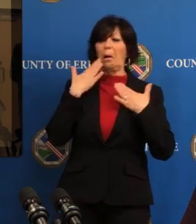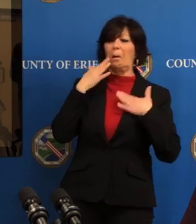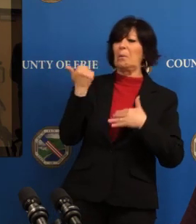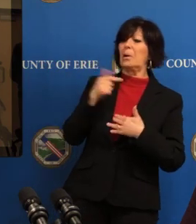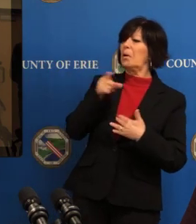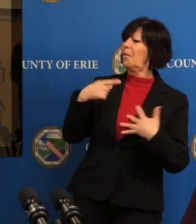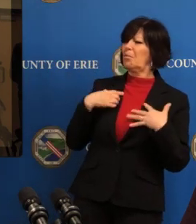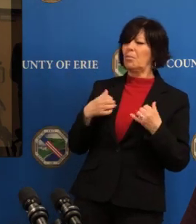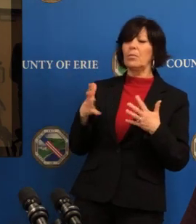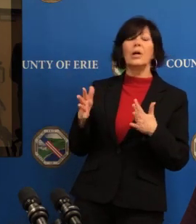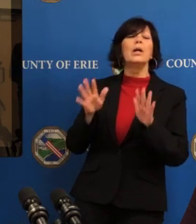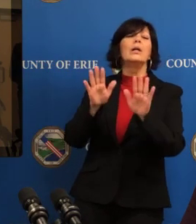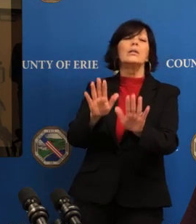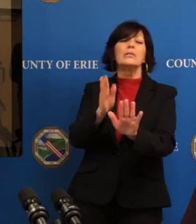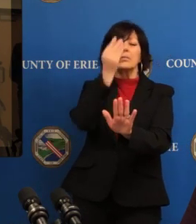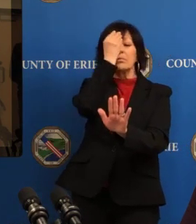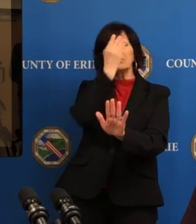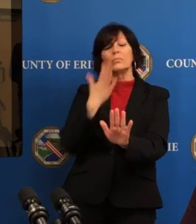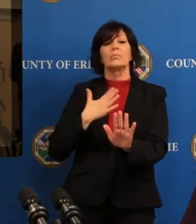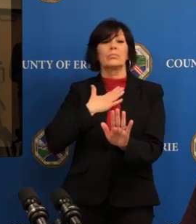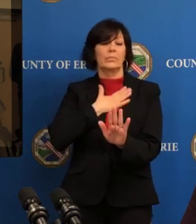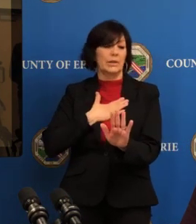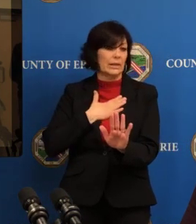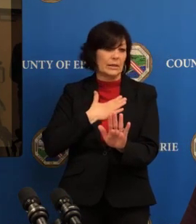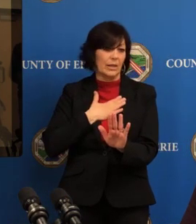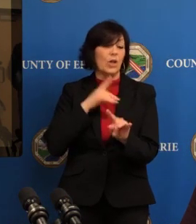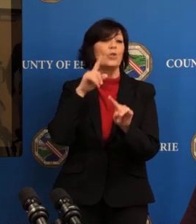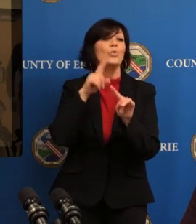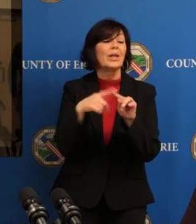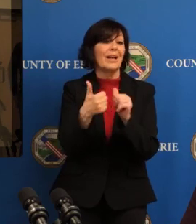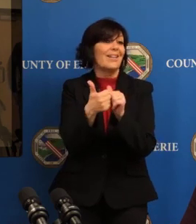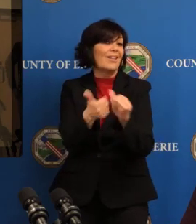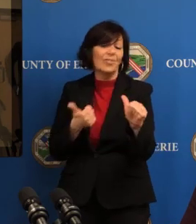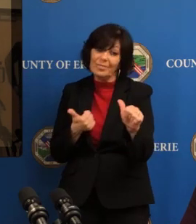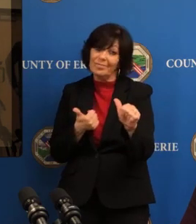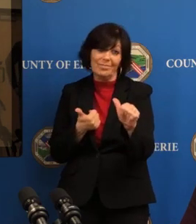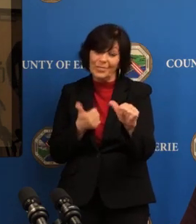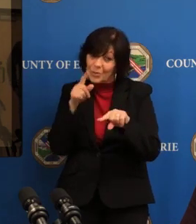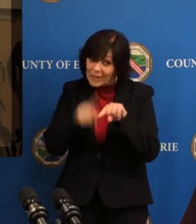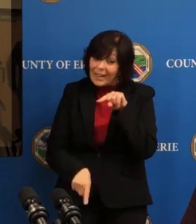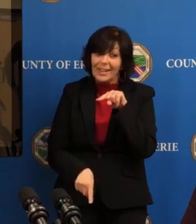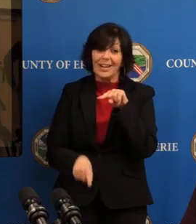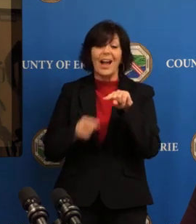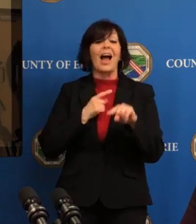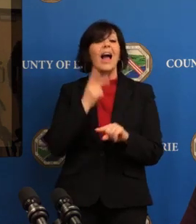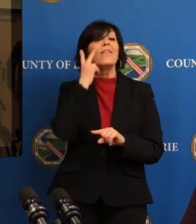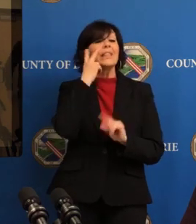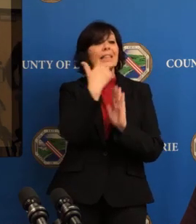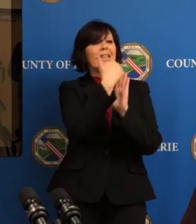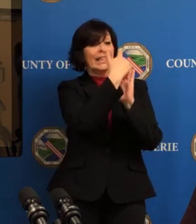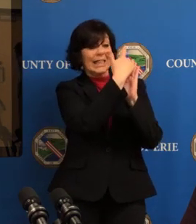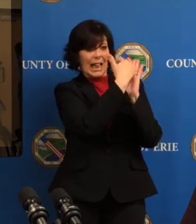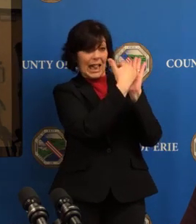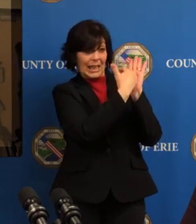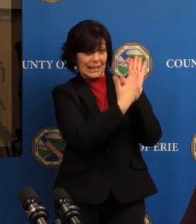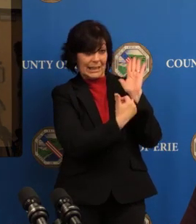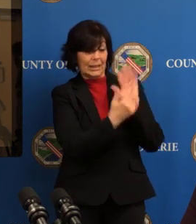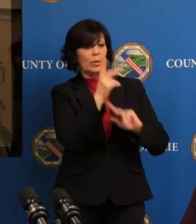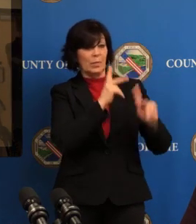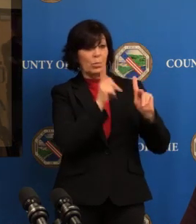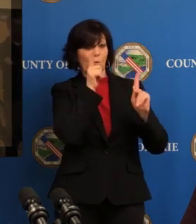personally, I can tell you this, you can't get away from it. I have actually seen the list of individuals who